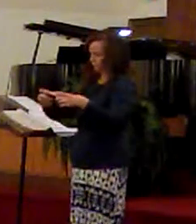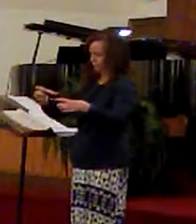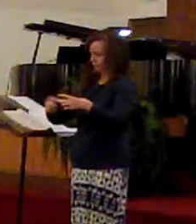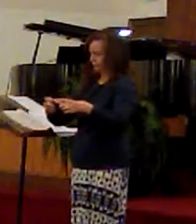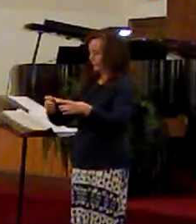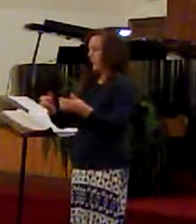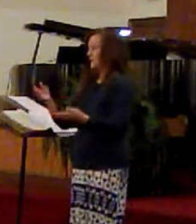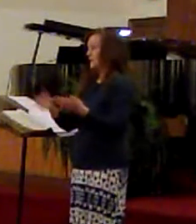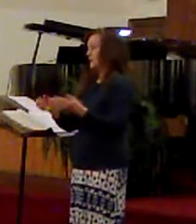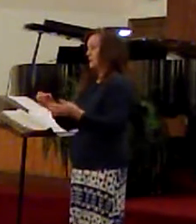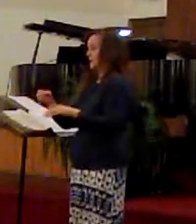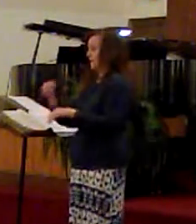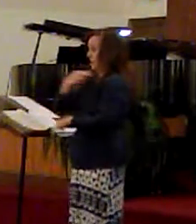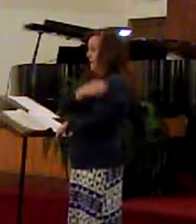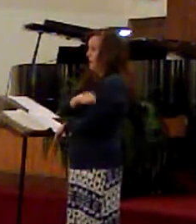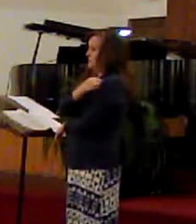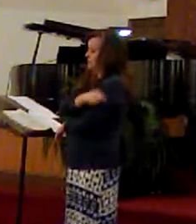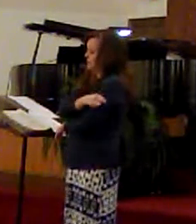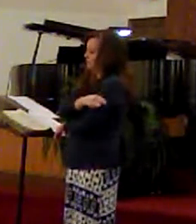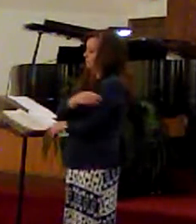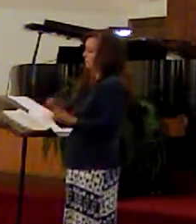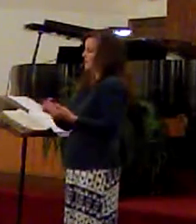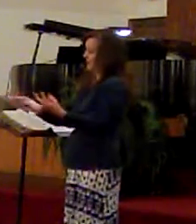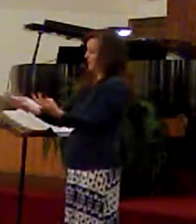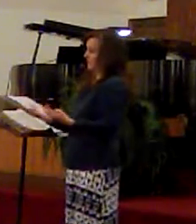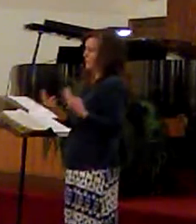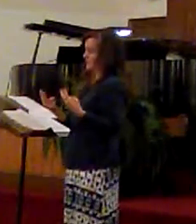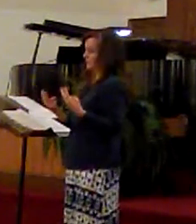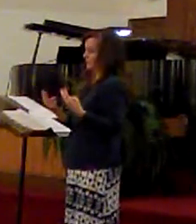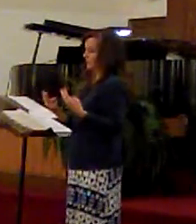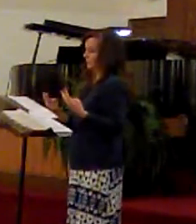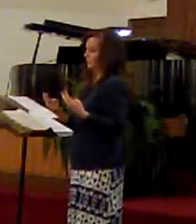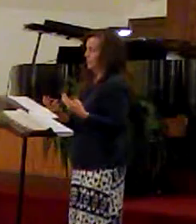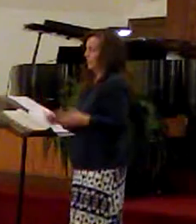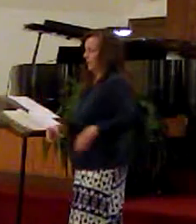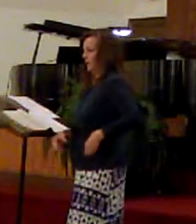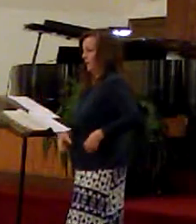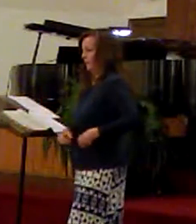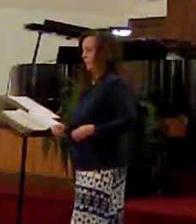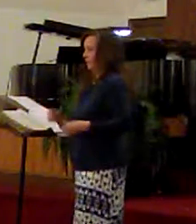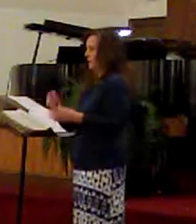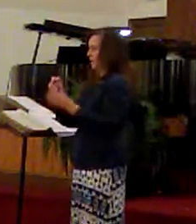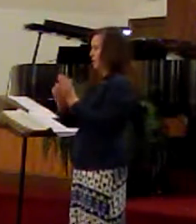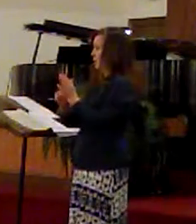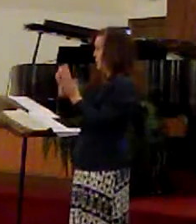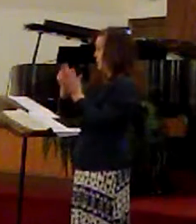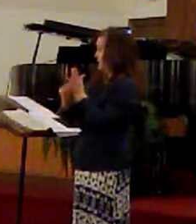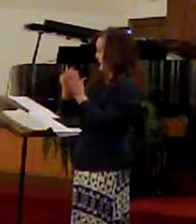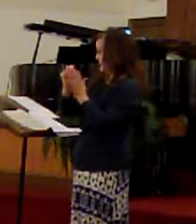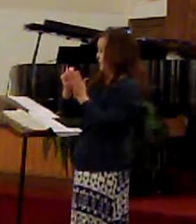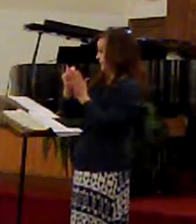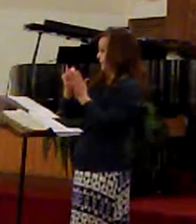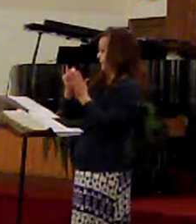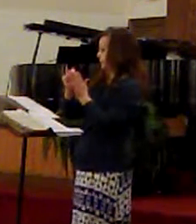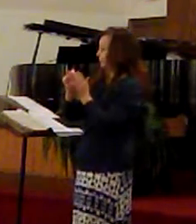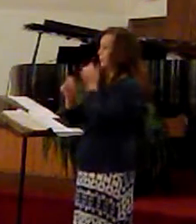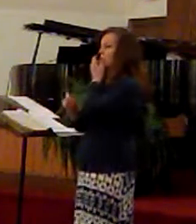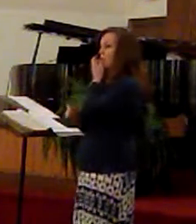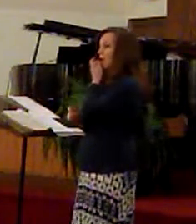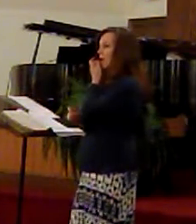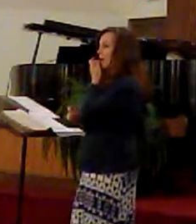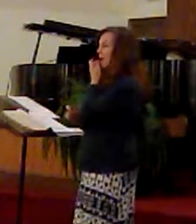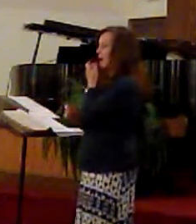at a visit, and, you know, I'll have my little New Testament with me, and I always have my phone with me because that's my electronic